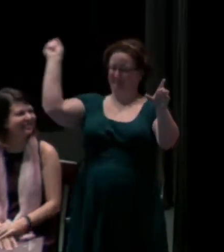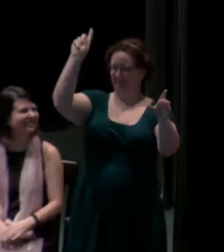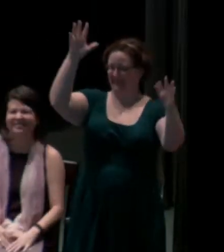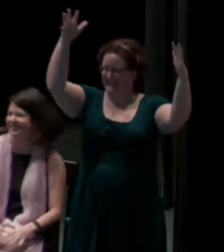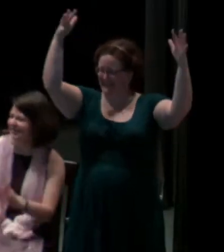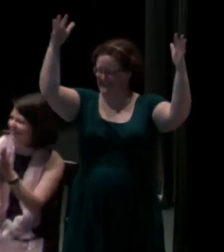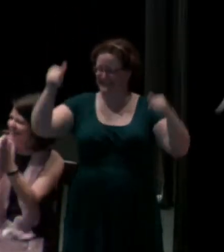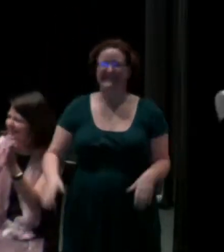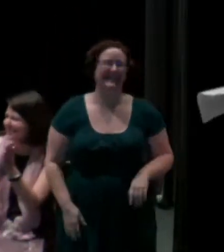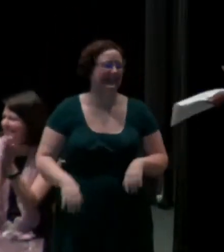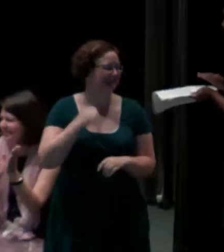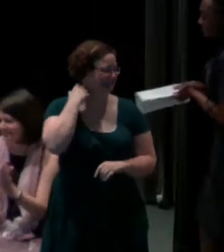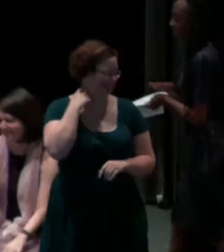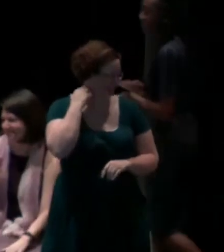podium.